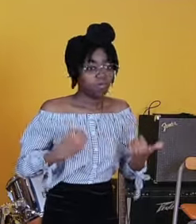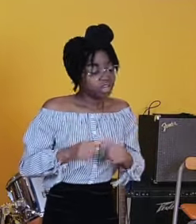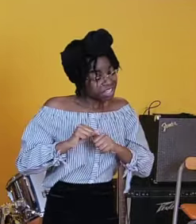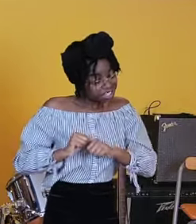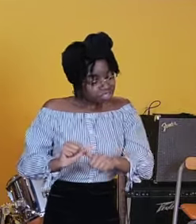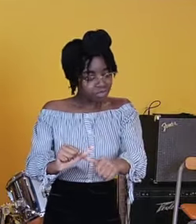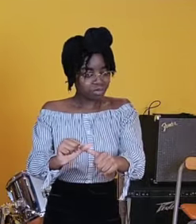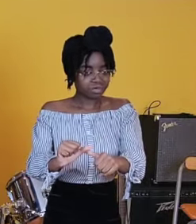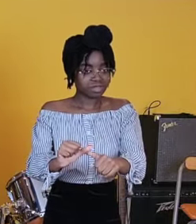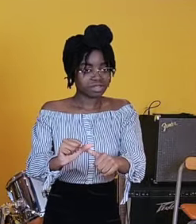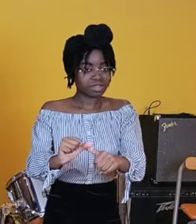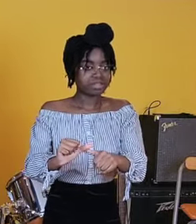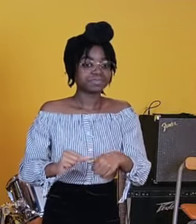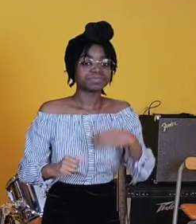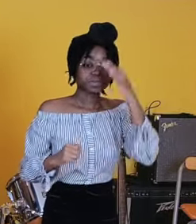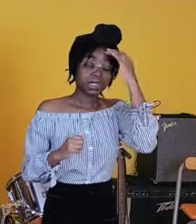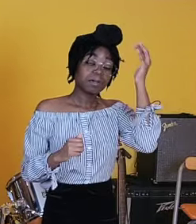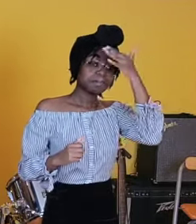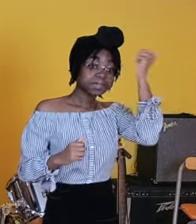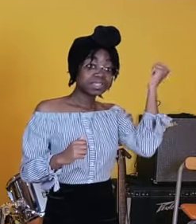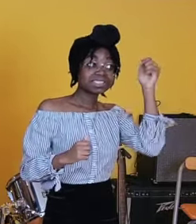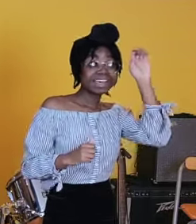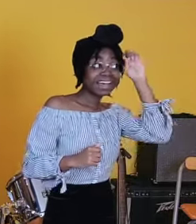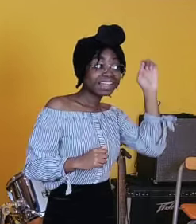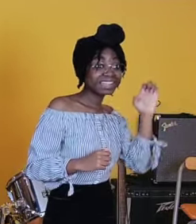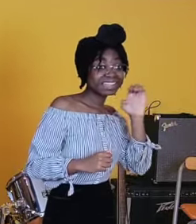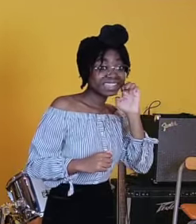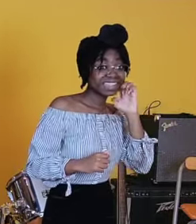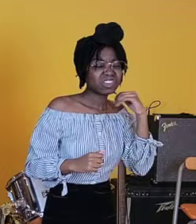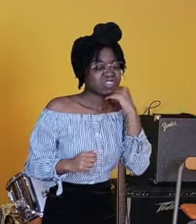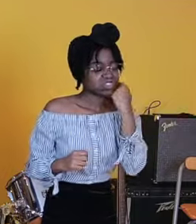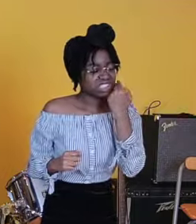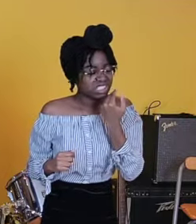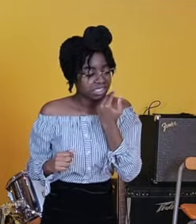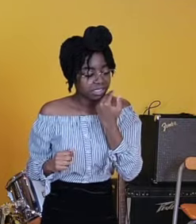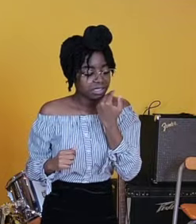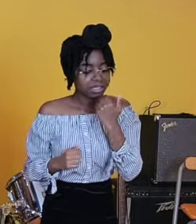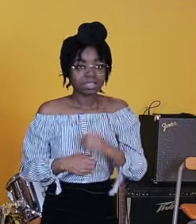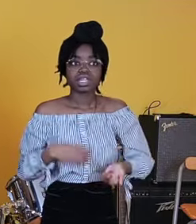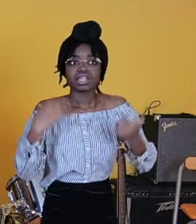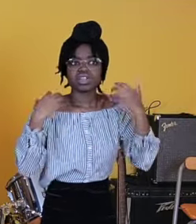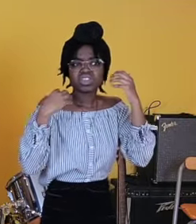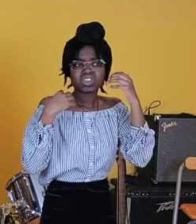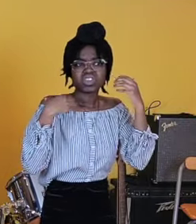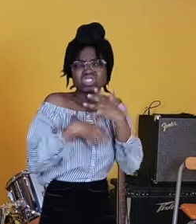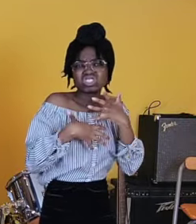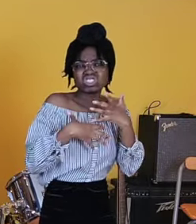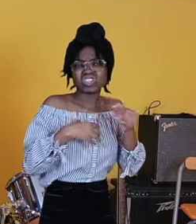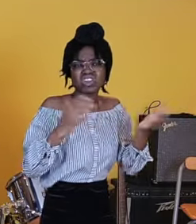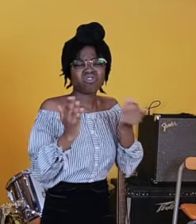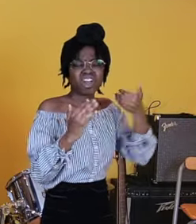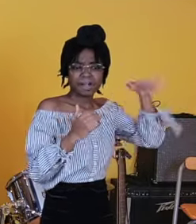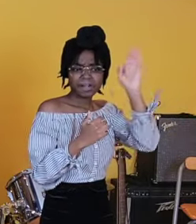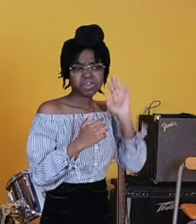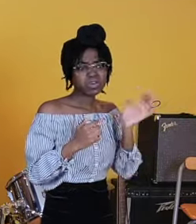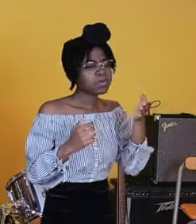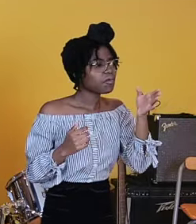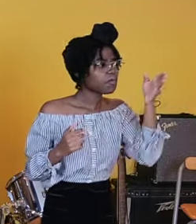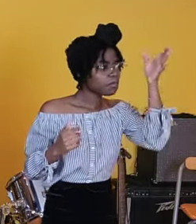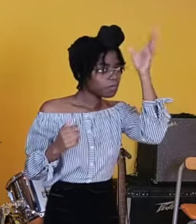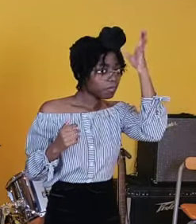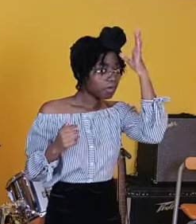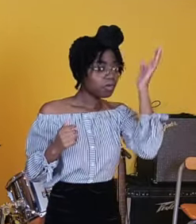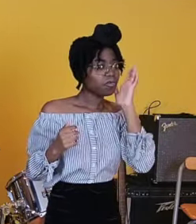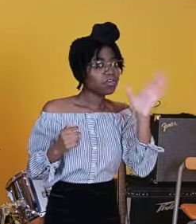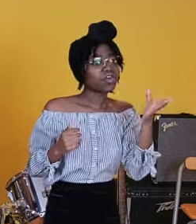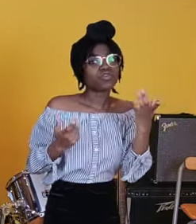And because they were ashamed, because Adam and Eve were ashamed, they were afraid of what God, their father, will say